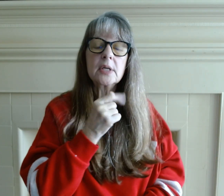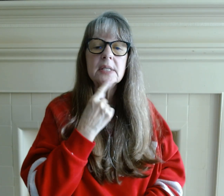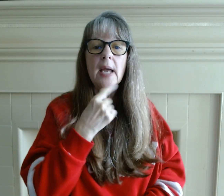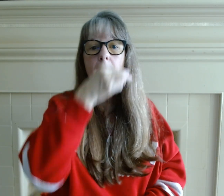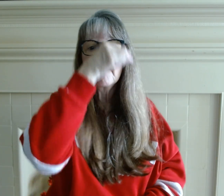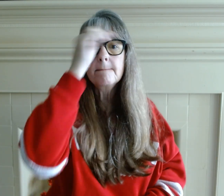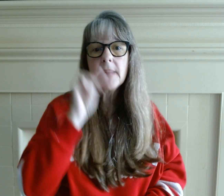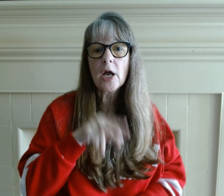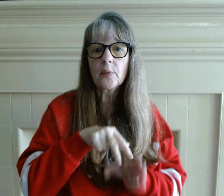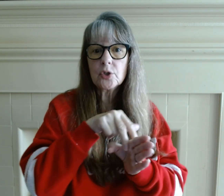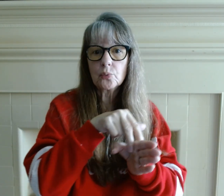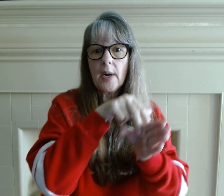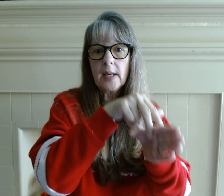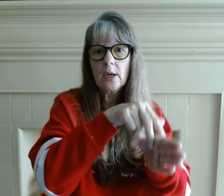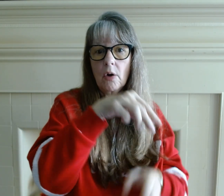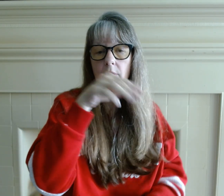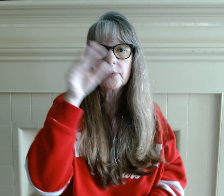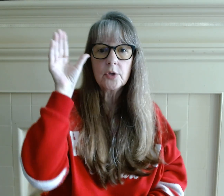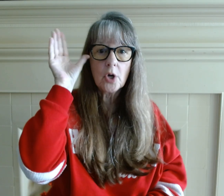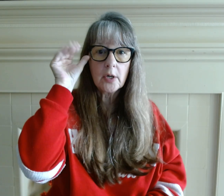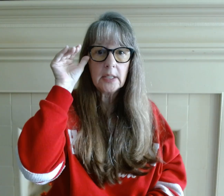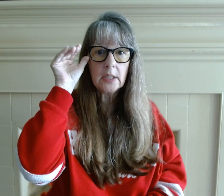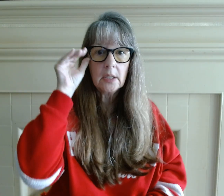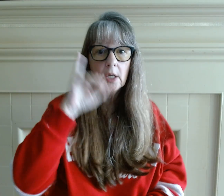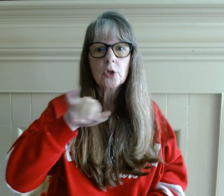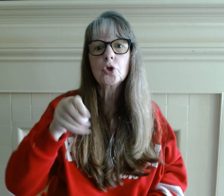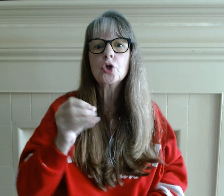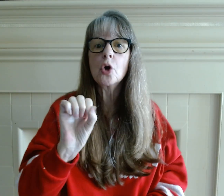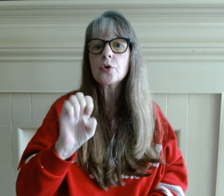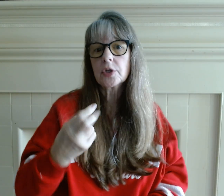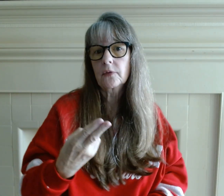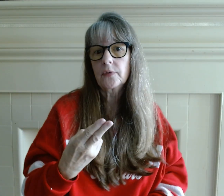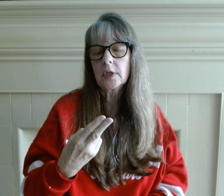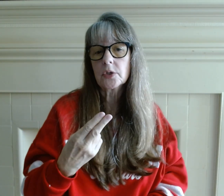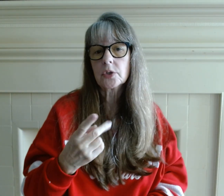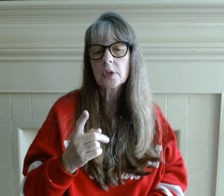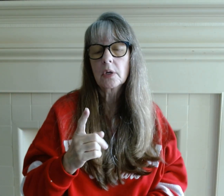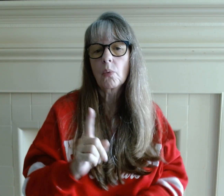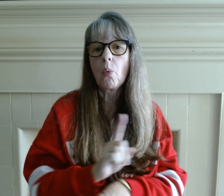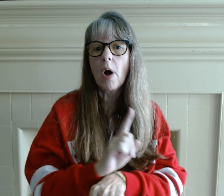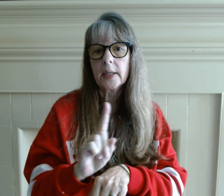say Mary's riding on the donkey. Joseph is walking.